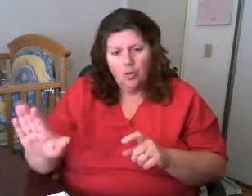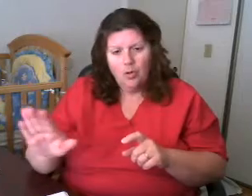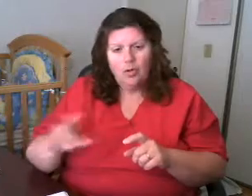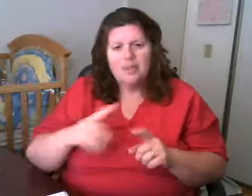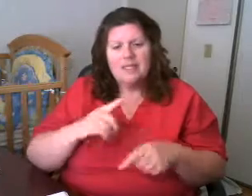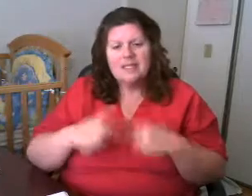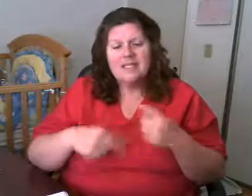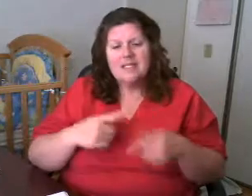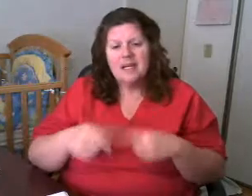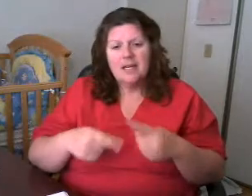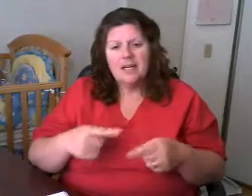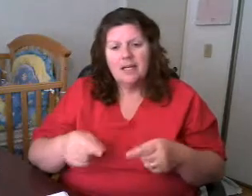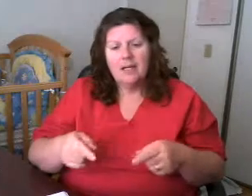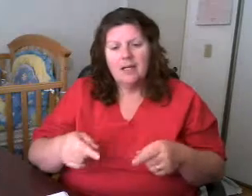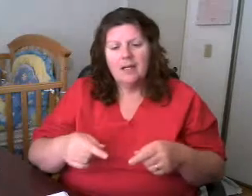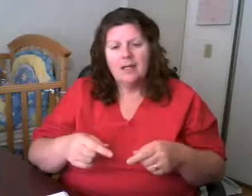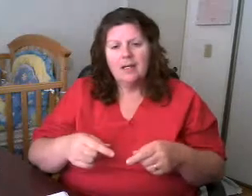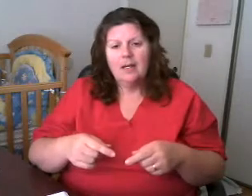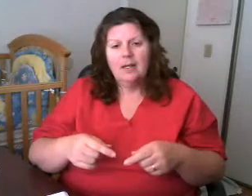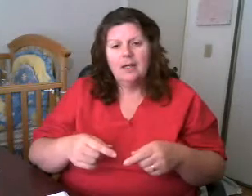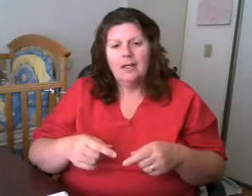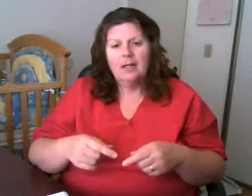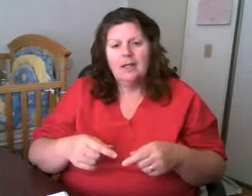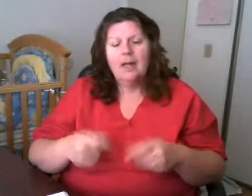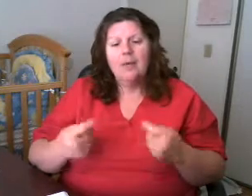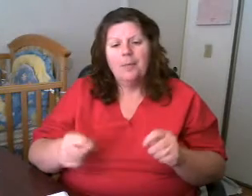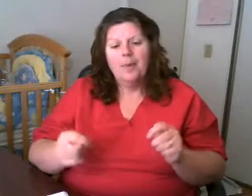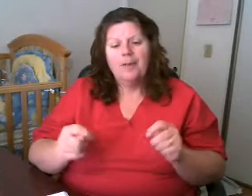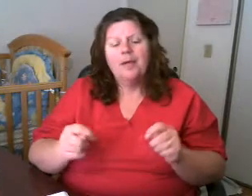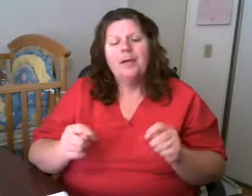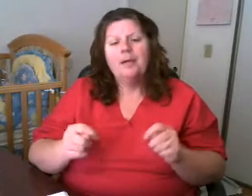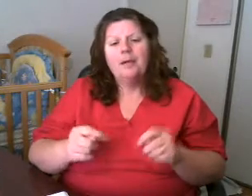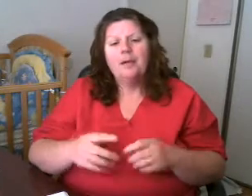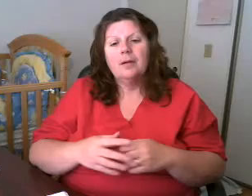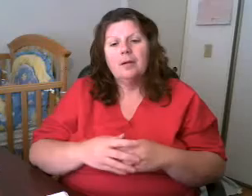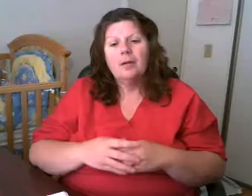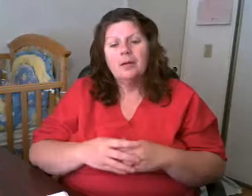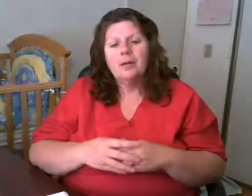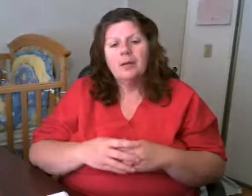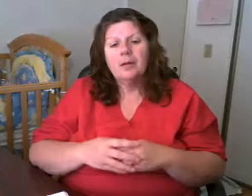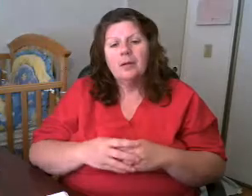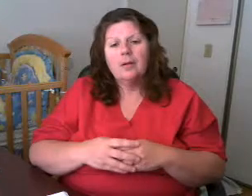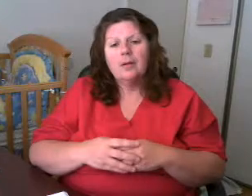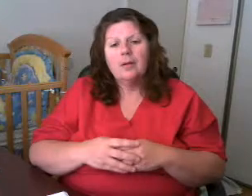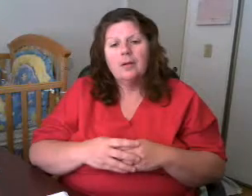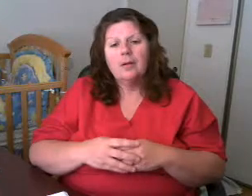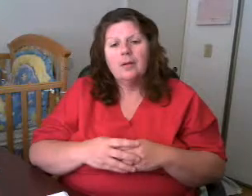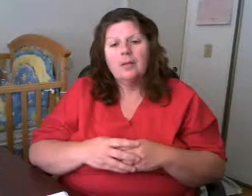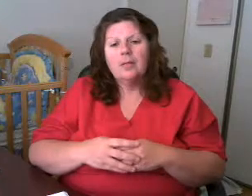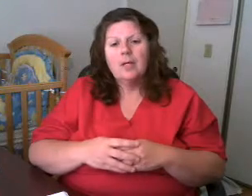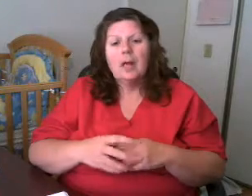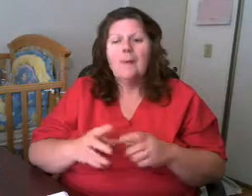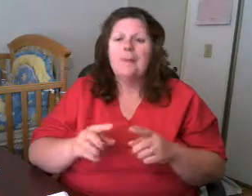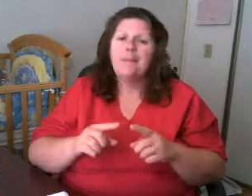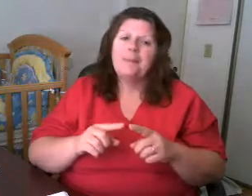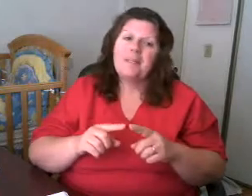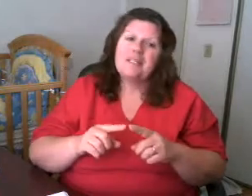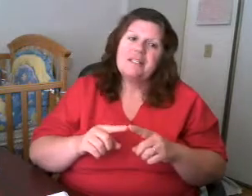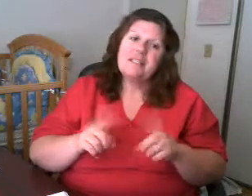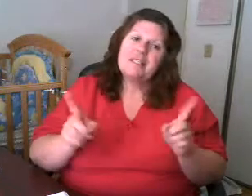Okay, so this is information they'll be looking for on the test. They'll have random or multiple choice questions that you'll be